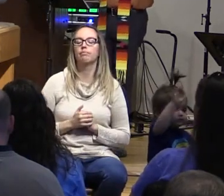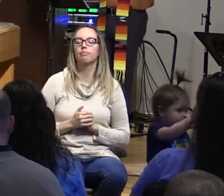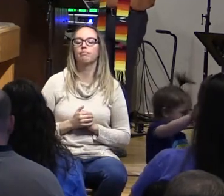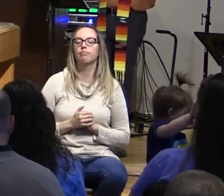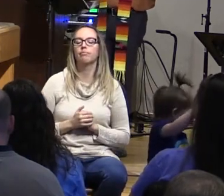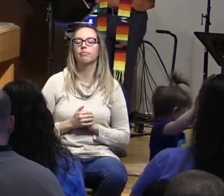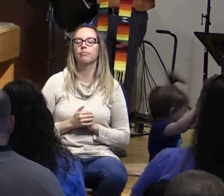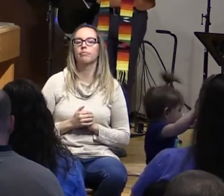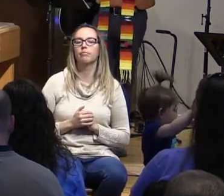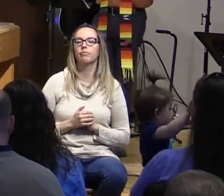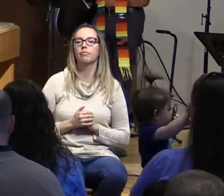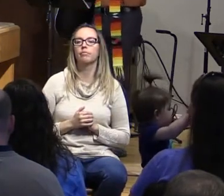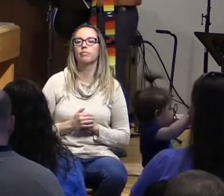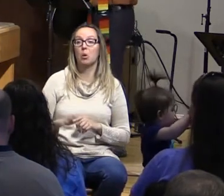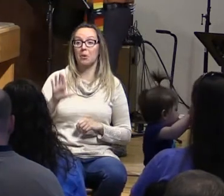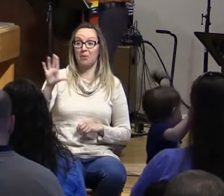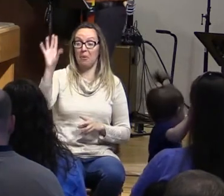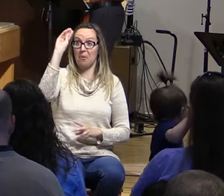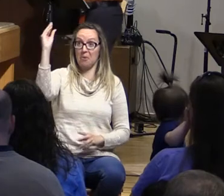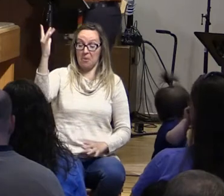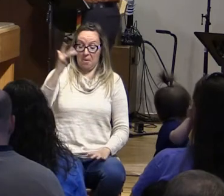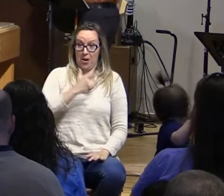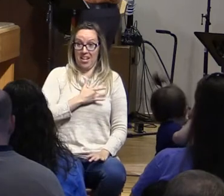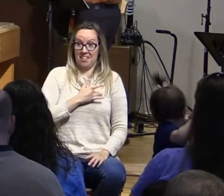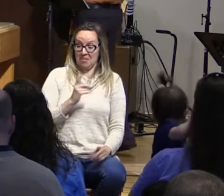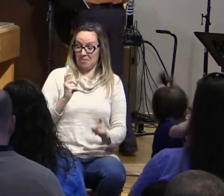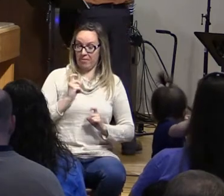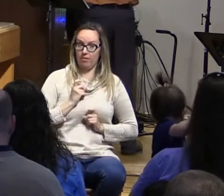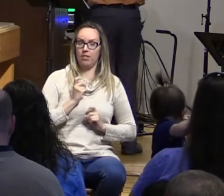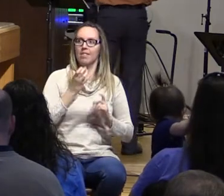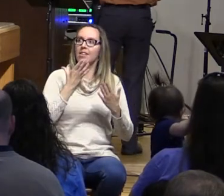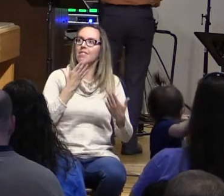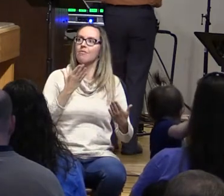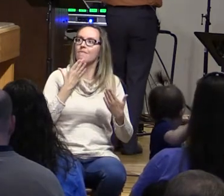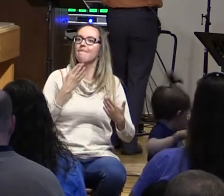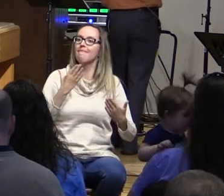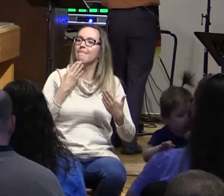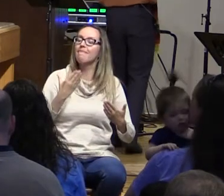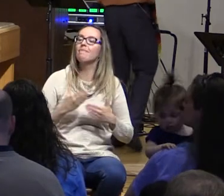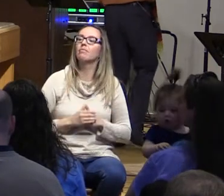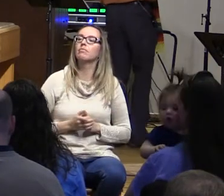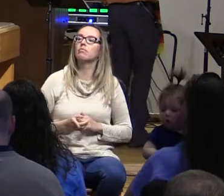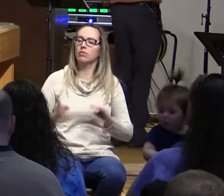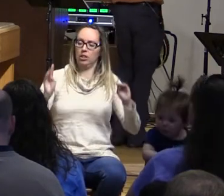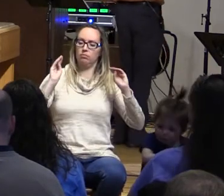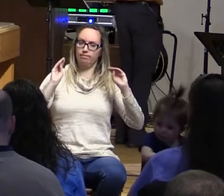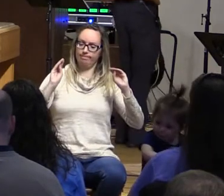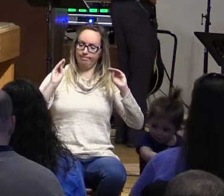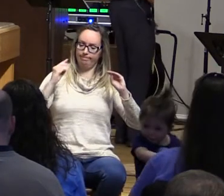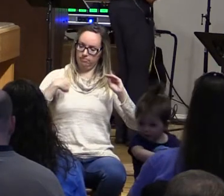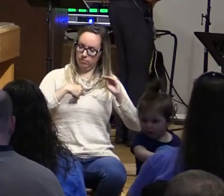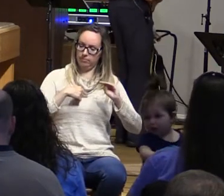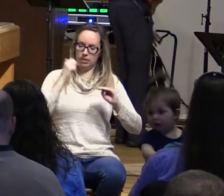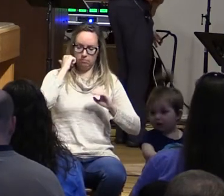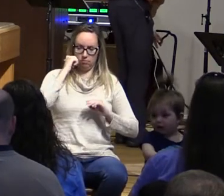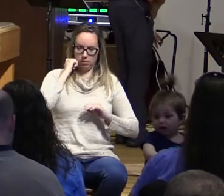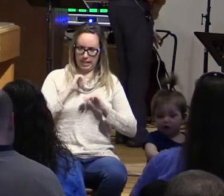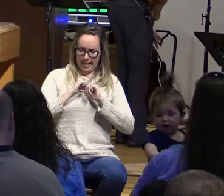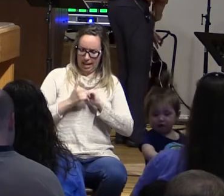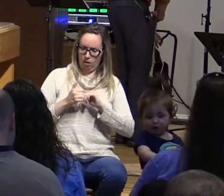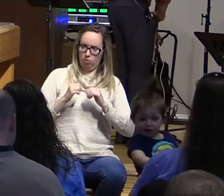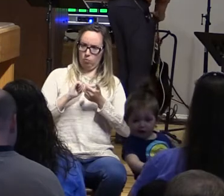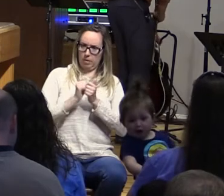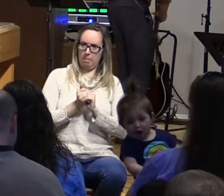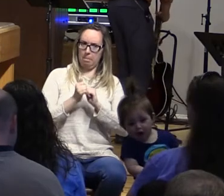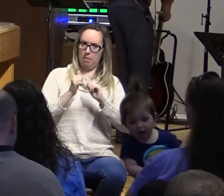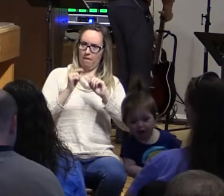God, we thank you for your limitless grace that you freely give us and for the ways that you teach us what it means to follow